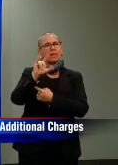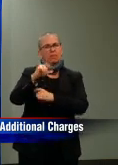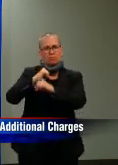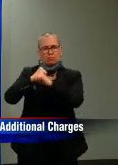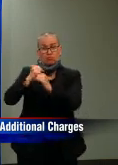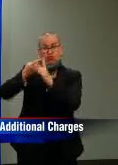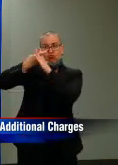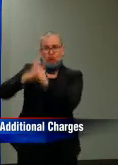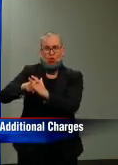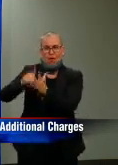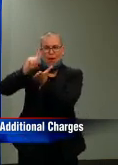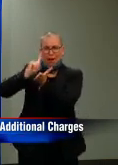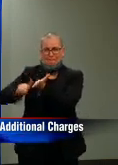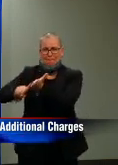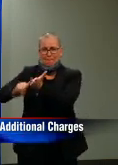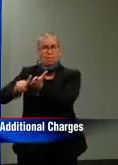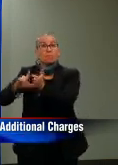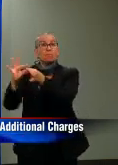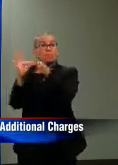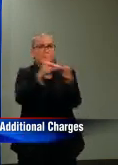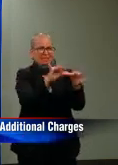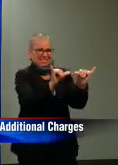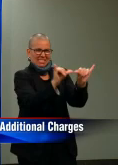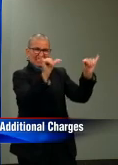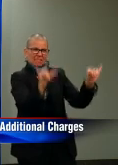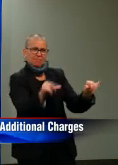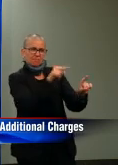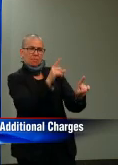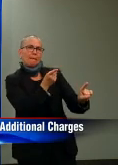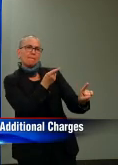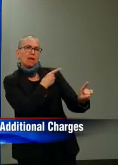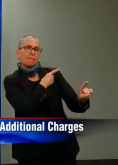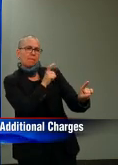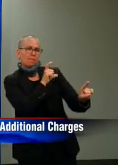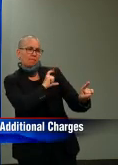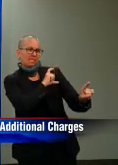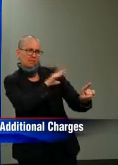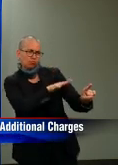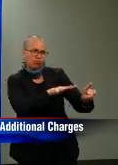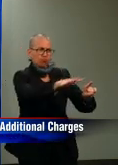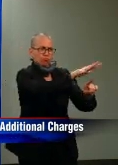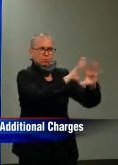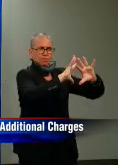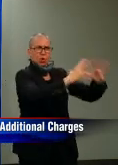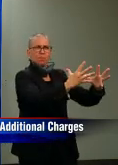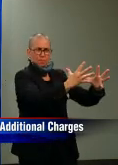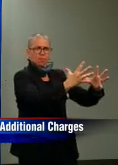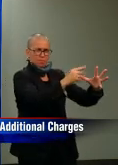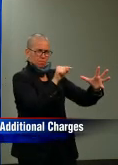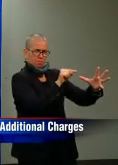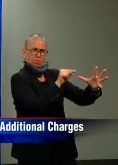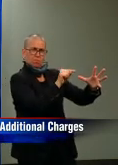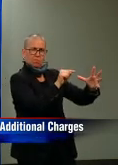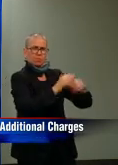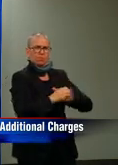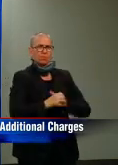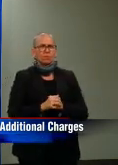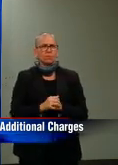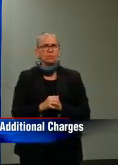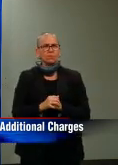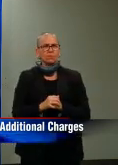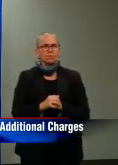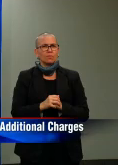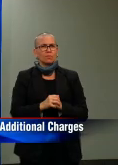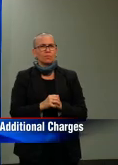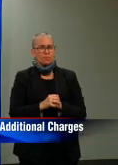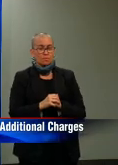Minneapolis Police Department. And the thing that I think all of us are seeing, when our system of democracy works right, the will